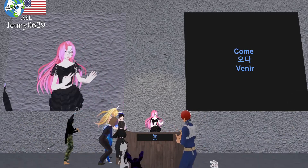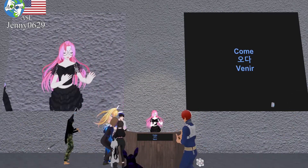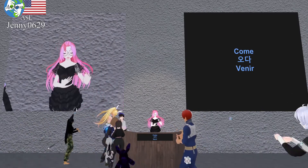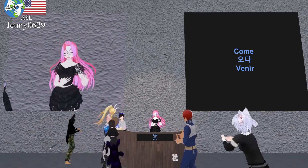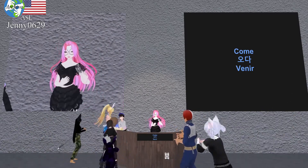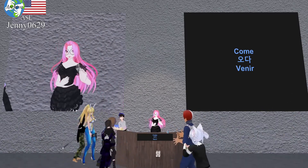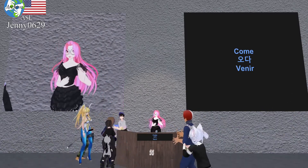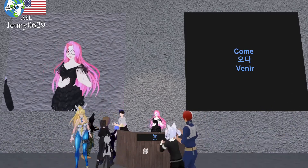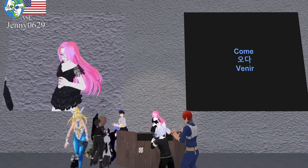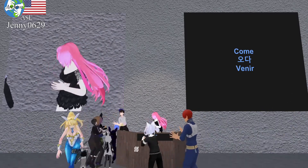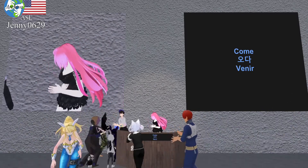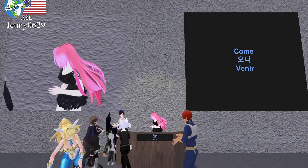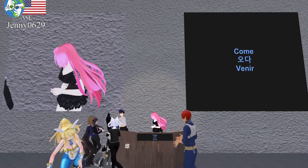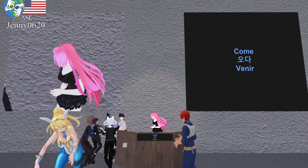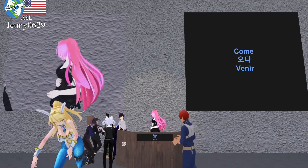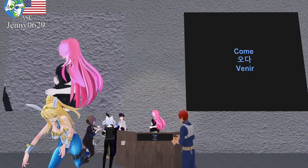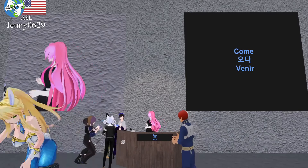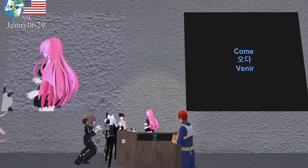Sorry.